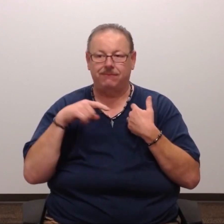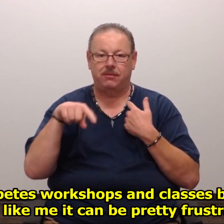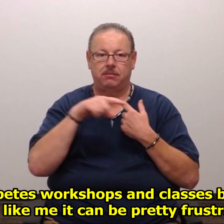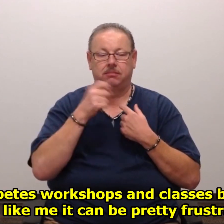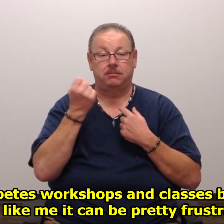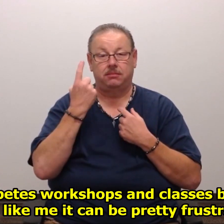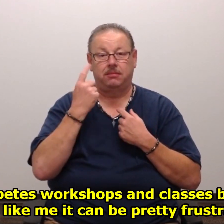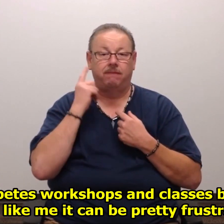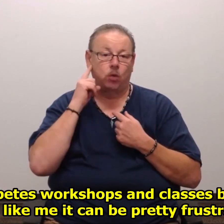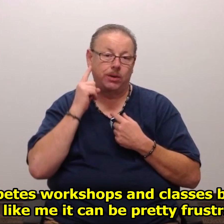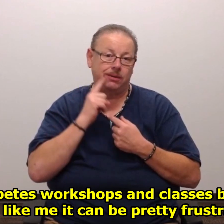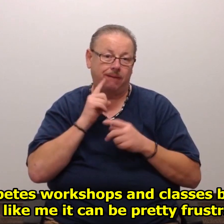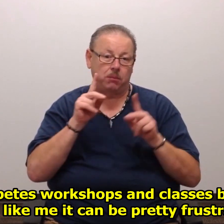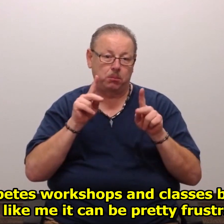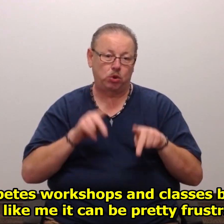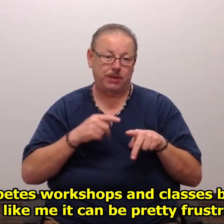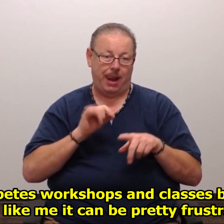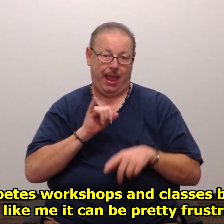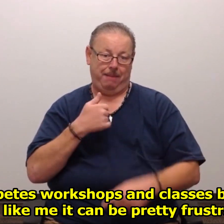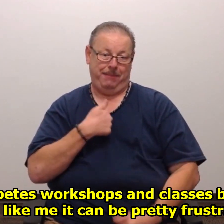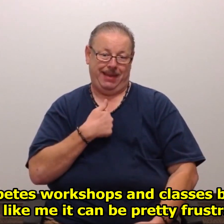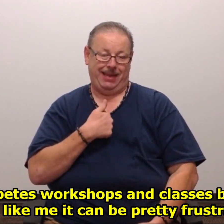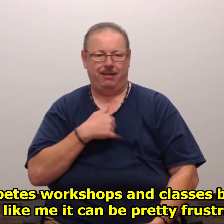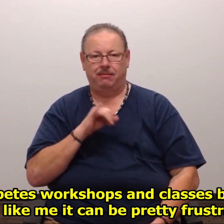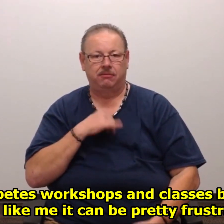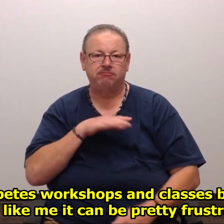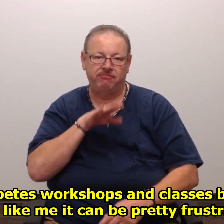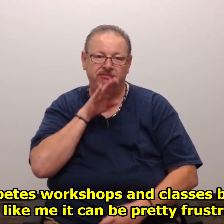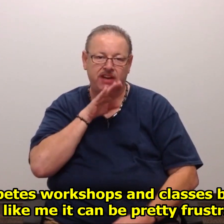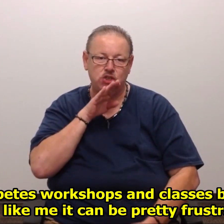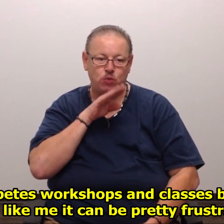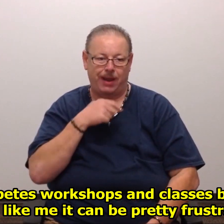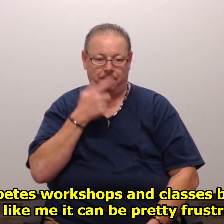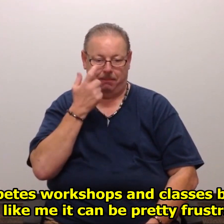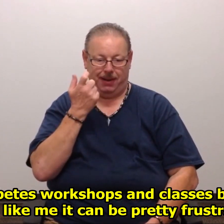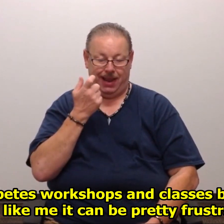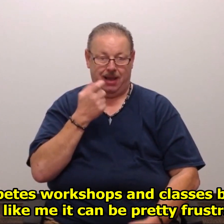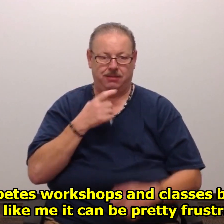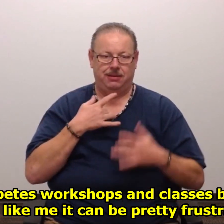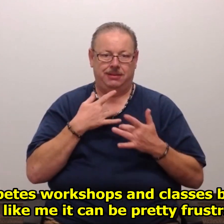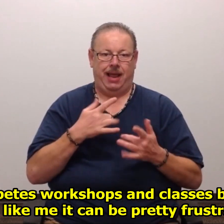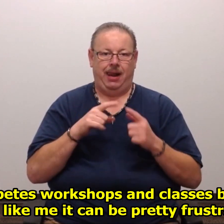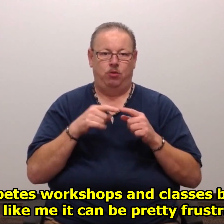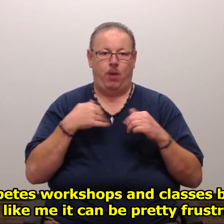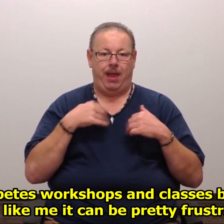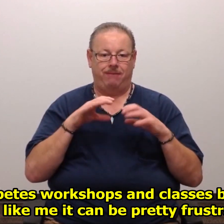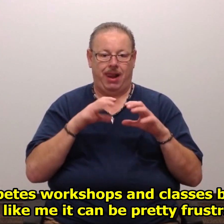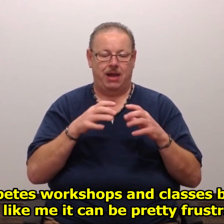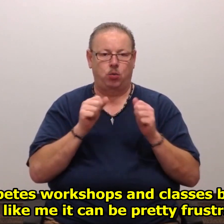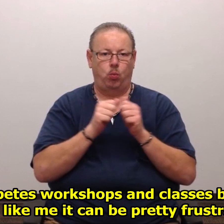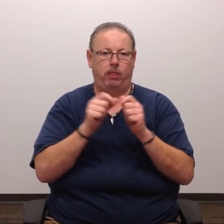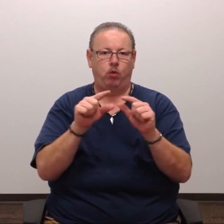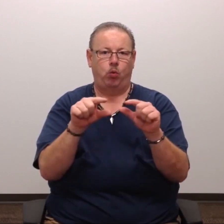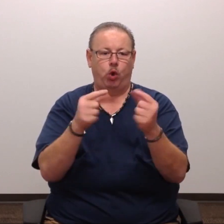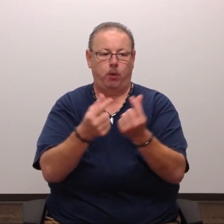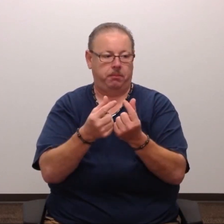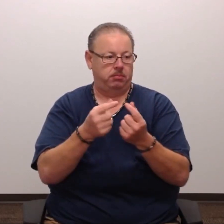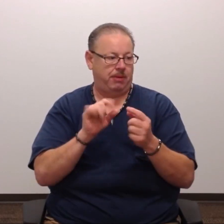There are diabetes workshops and classes, but for a deaf person like me, it can be pretty frustrating.